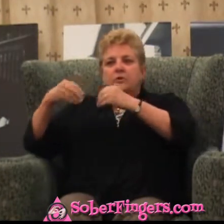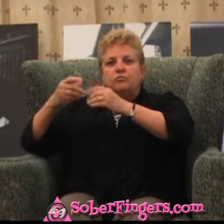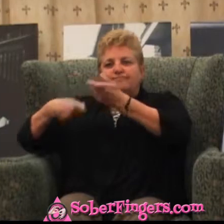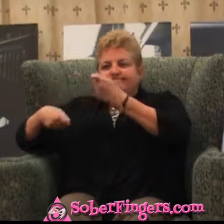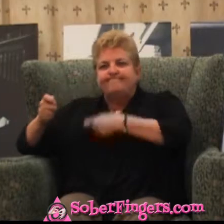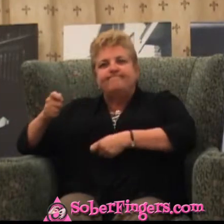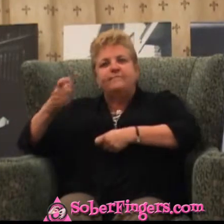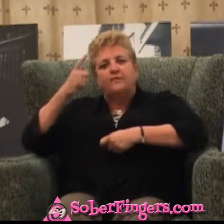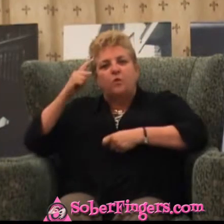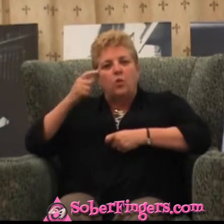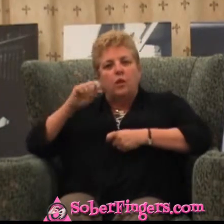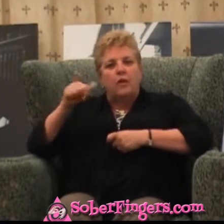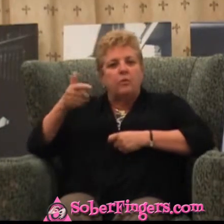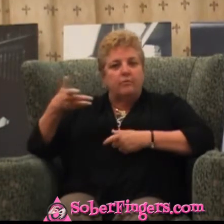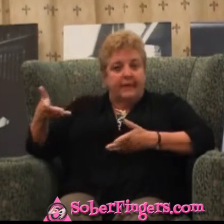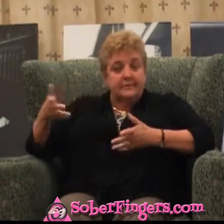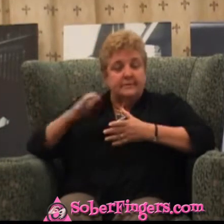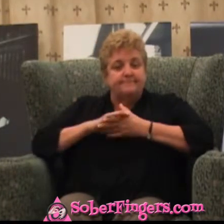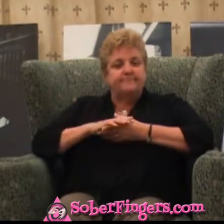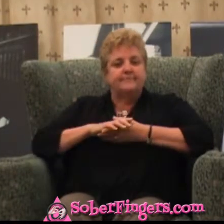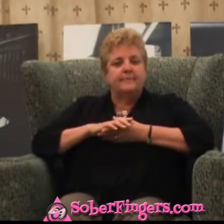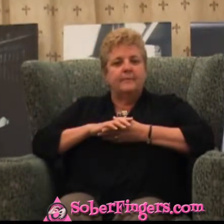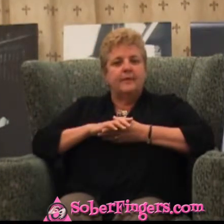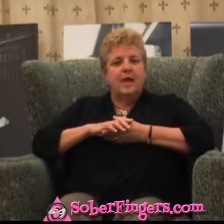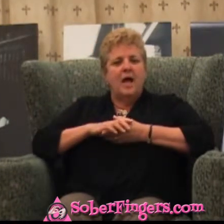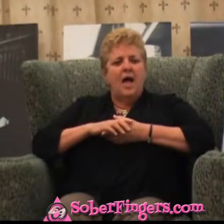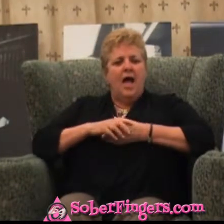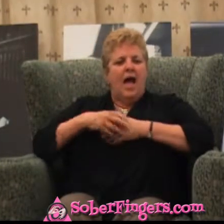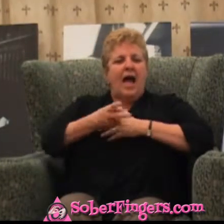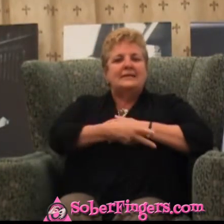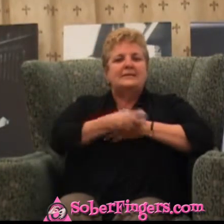one. I stole a gold watch that she had.